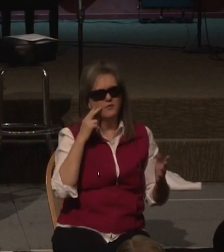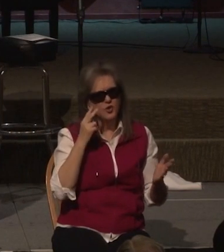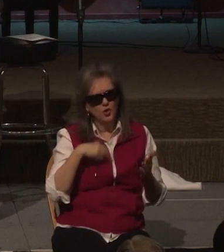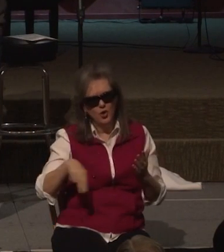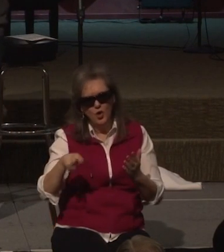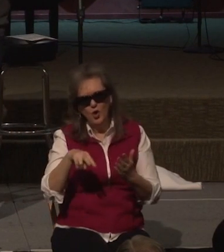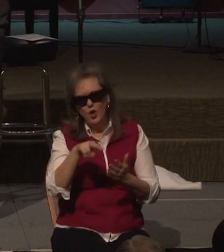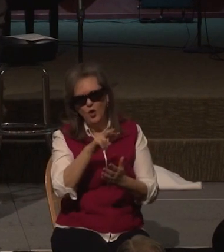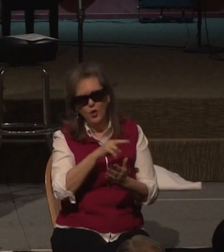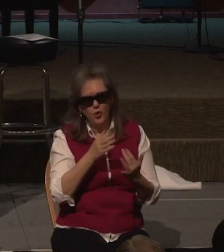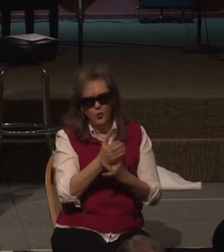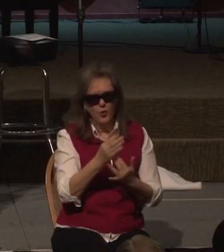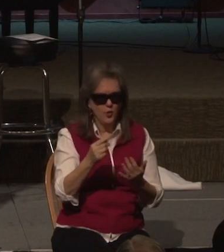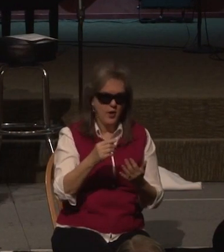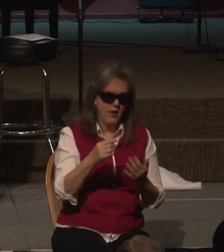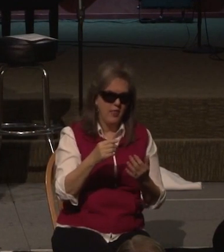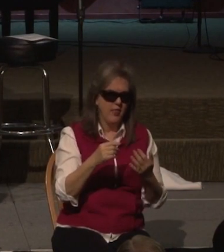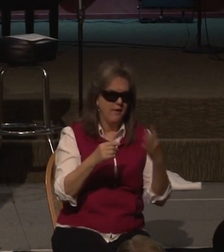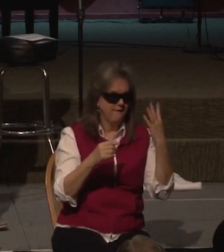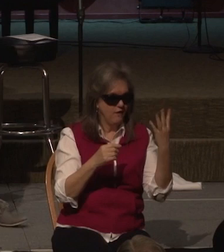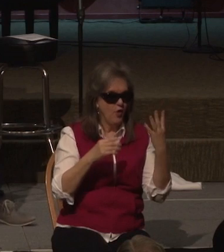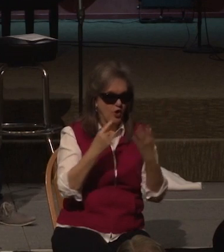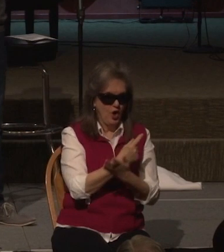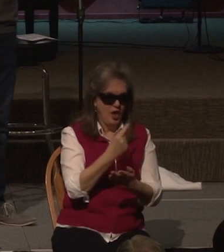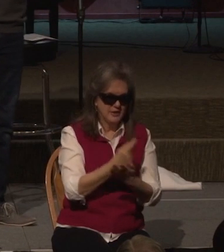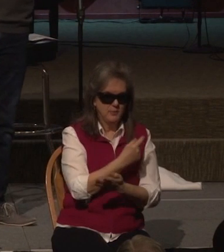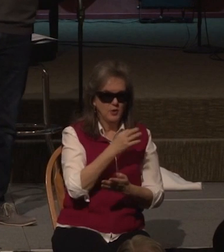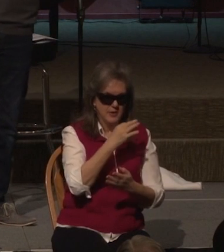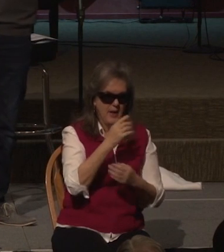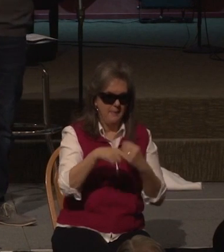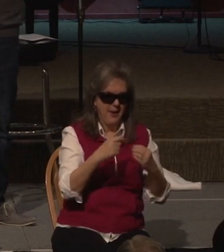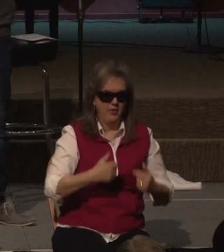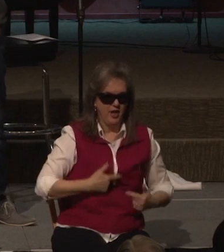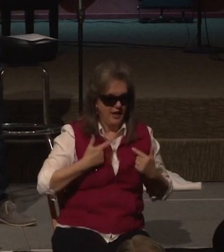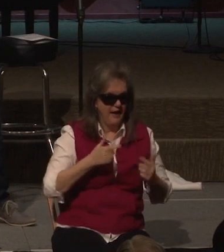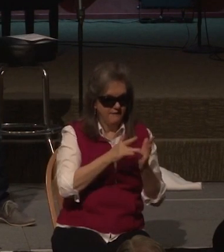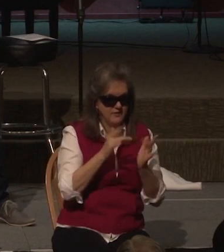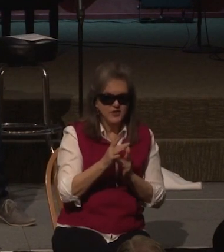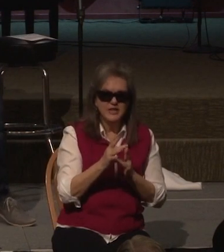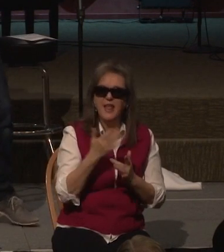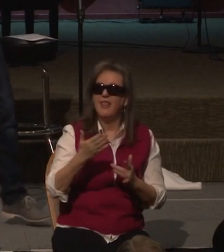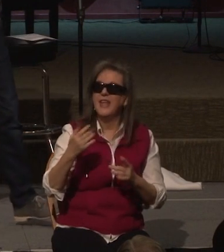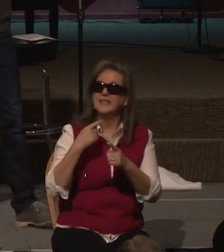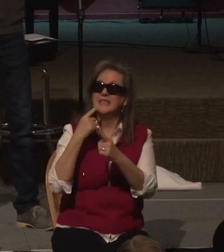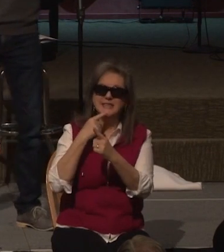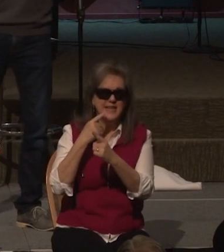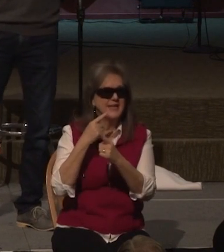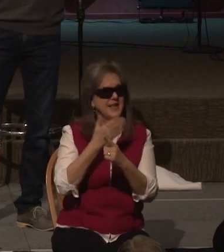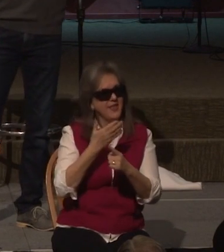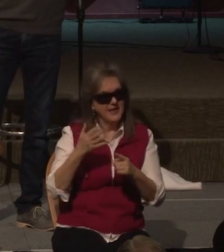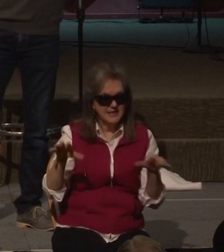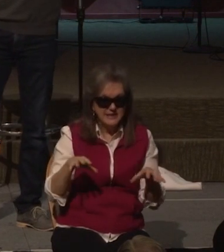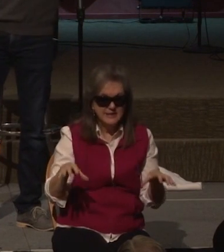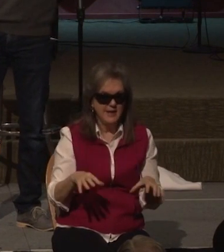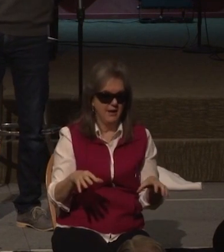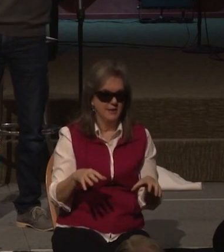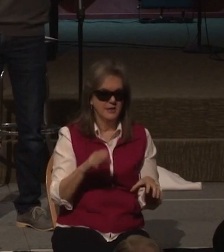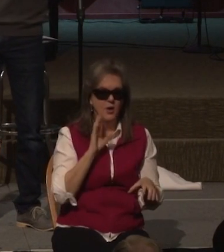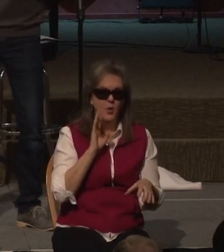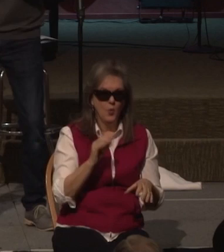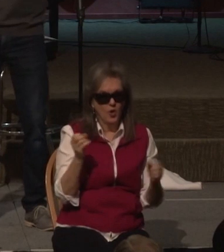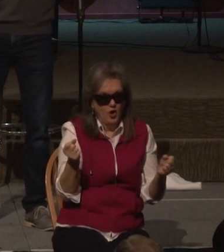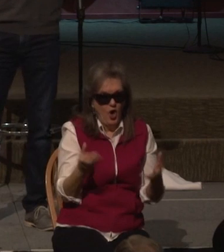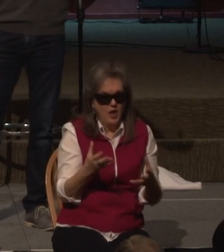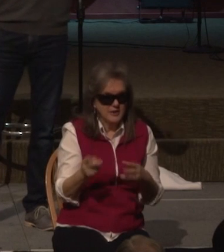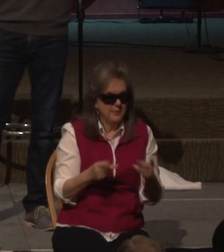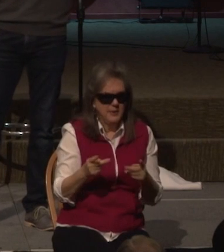through the gospel accounts, right, the writings about the life of Jesus, you find that things that he says, the things that he does, were causing